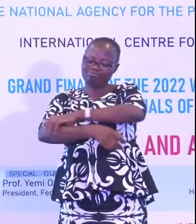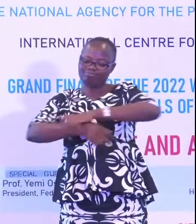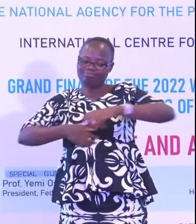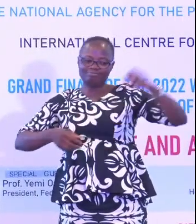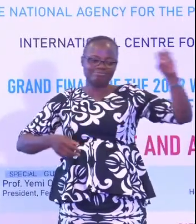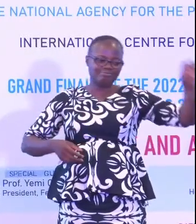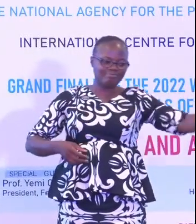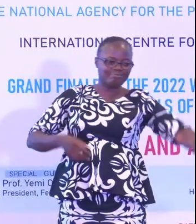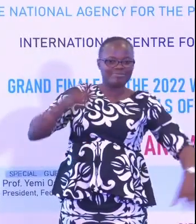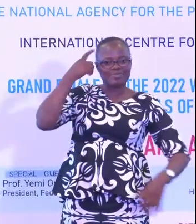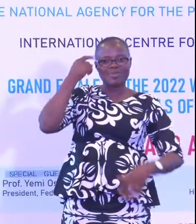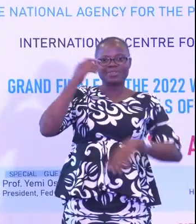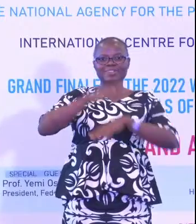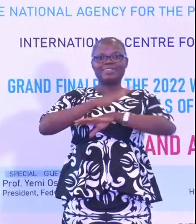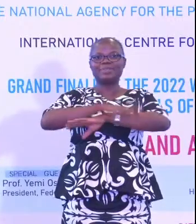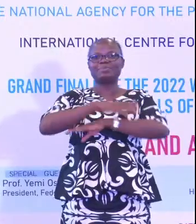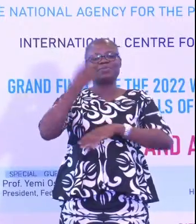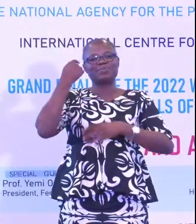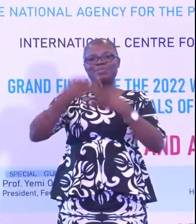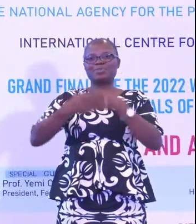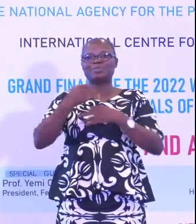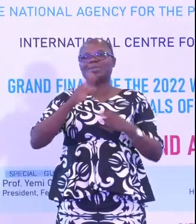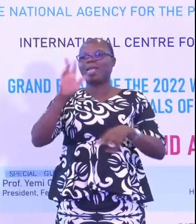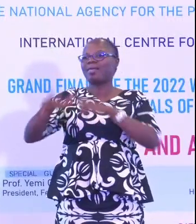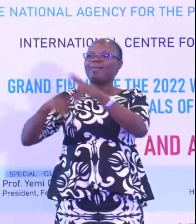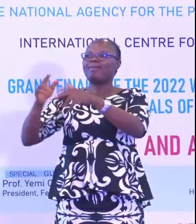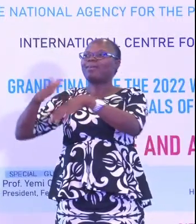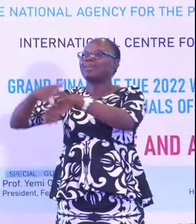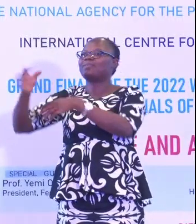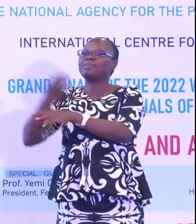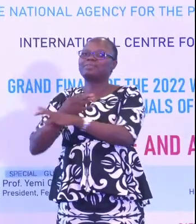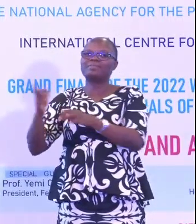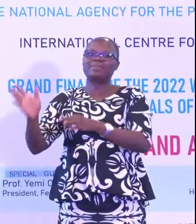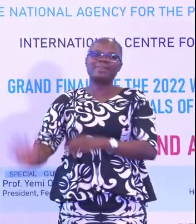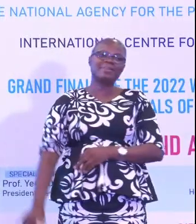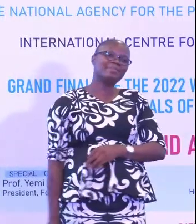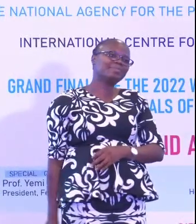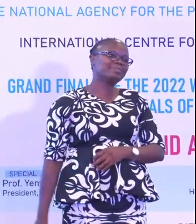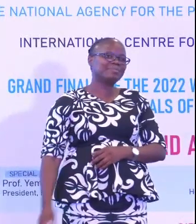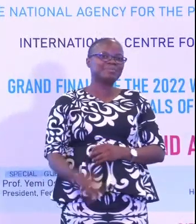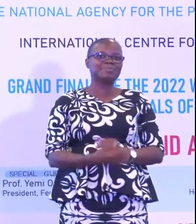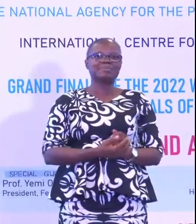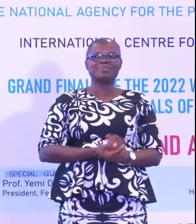for the judge, and he walked away freely.